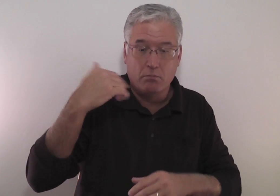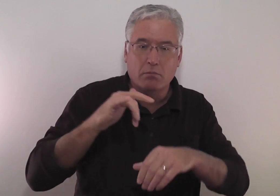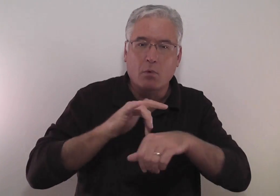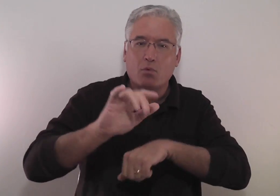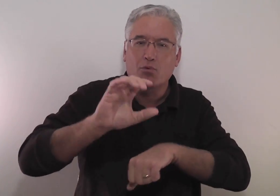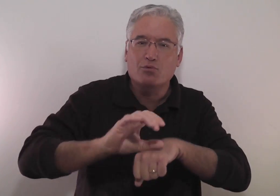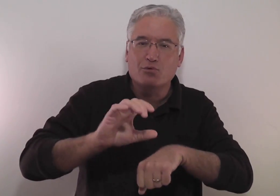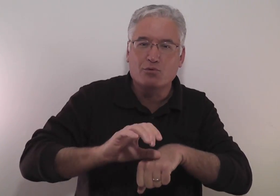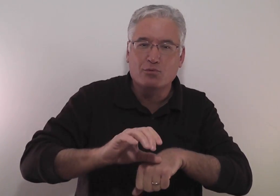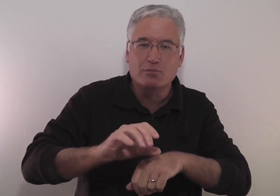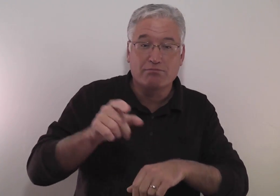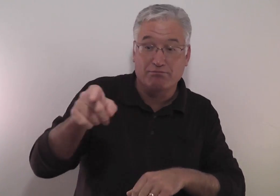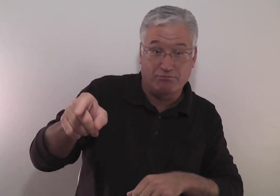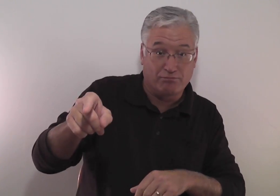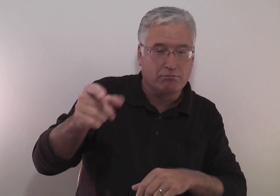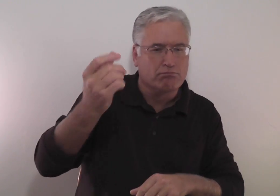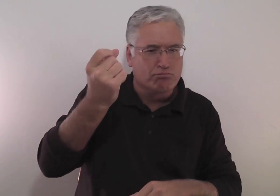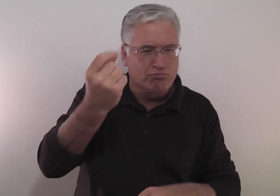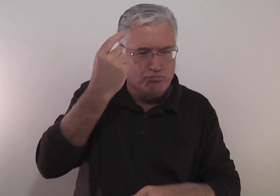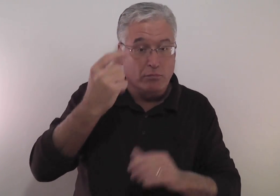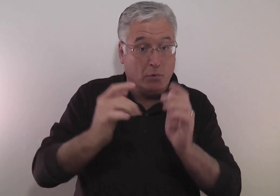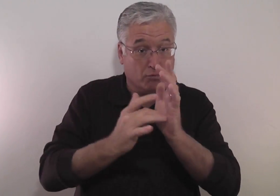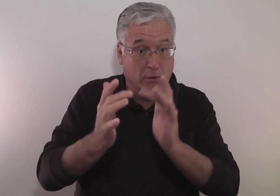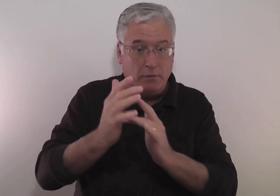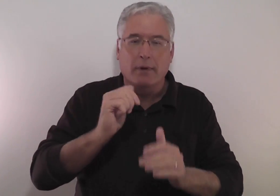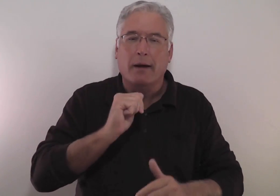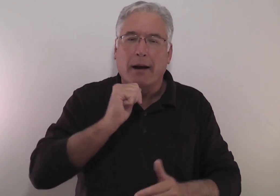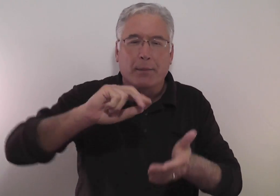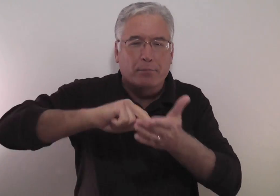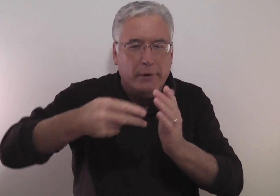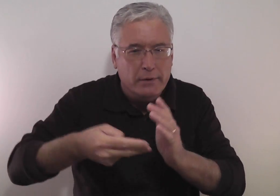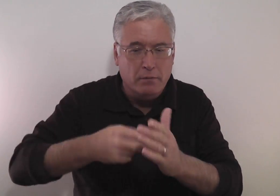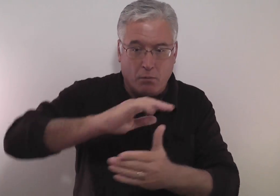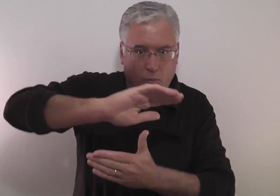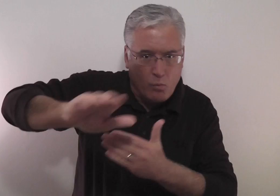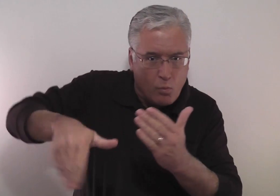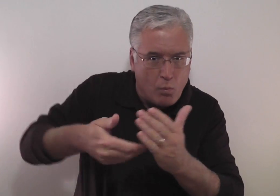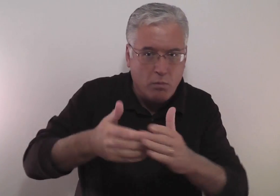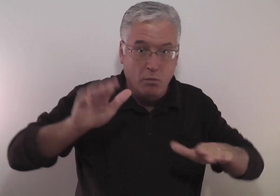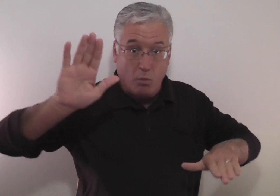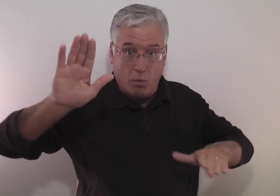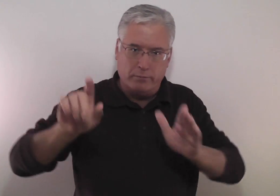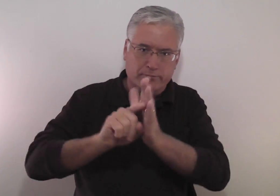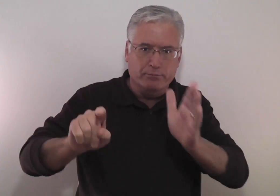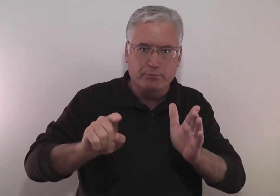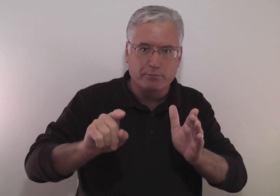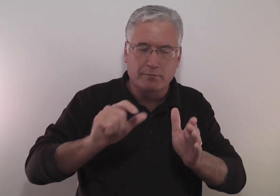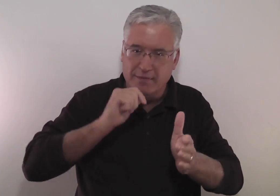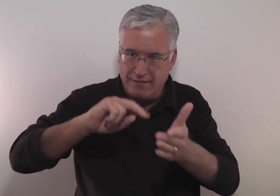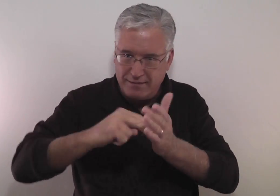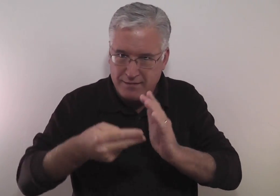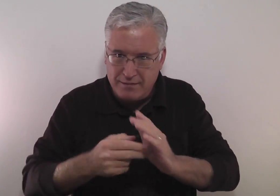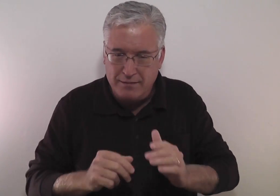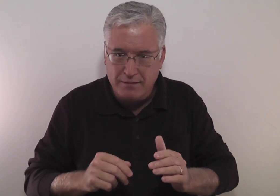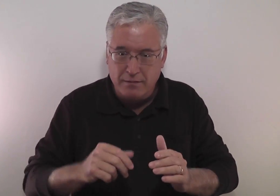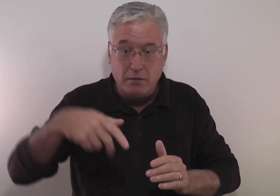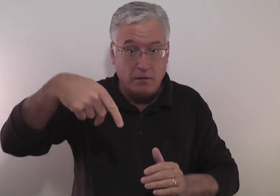long time ago, the early Christians during biblical times, they understood that Jesus did not mean that all oaths were forbidden. He didn't